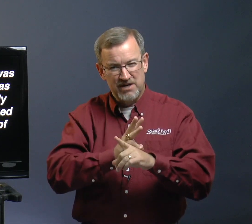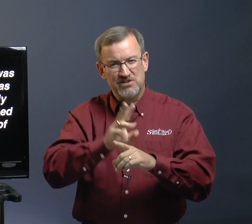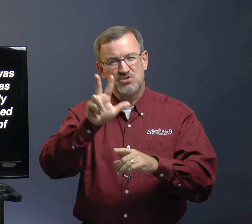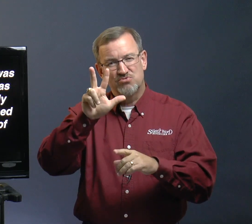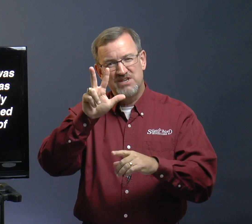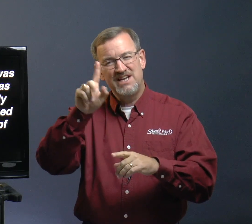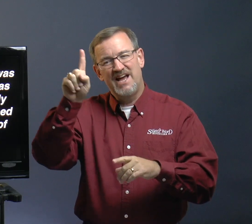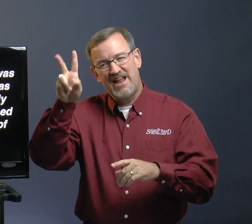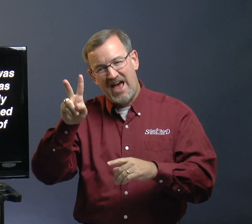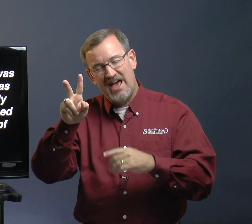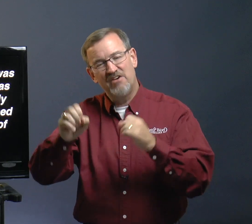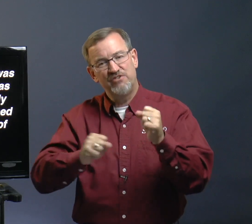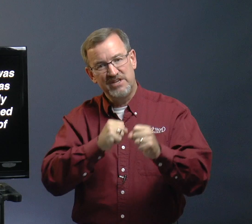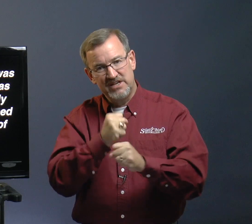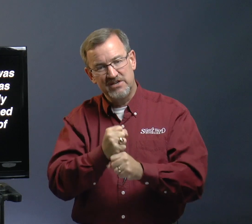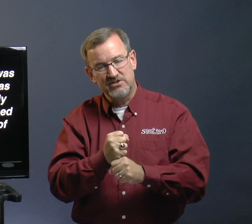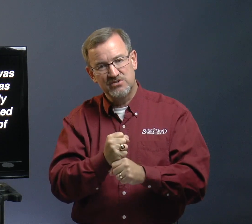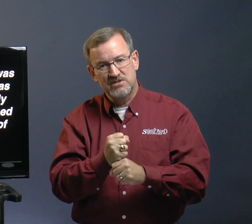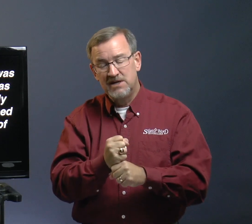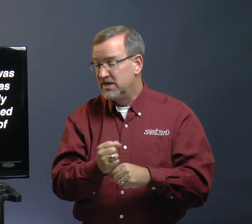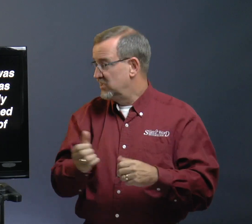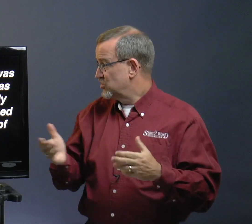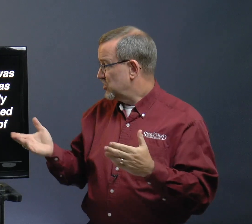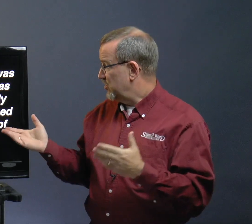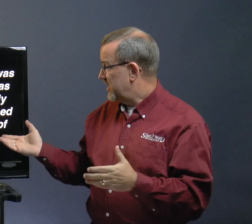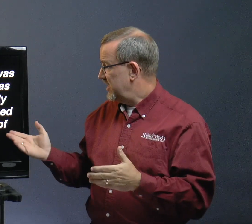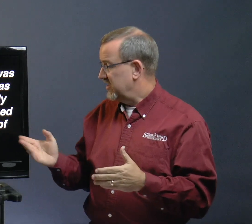3 years, 6 months. 3.5 years. So here,